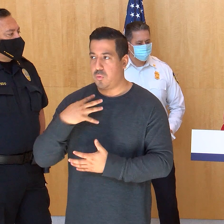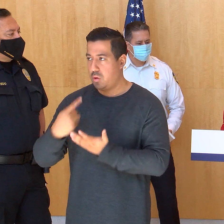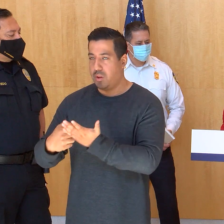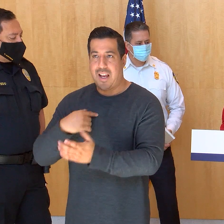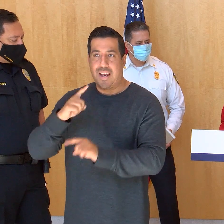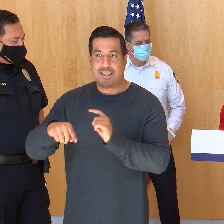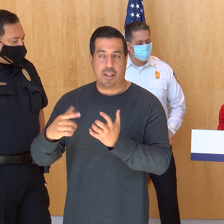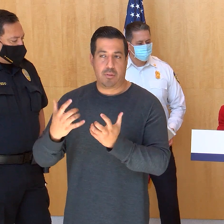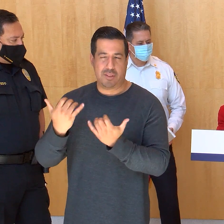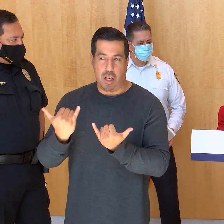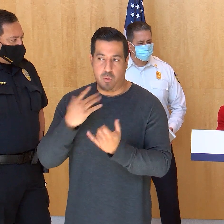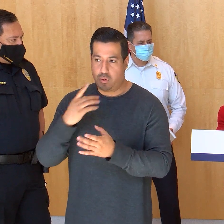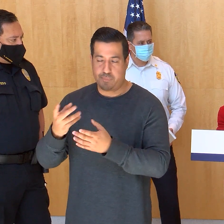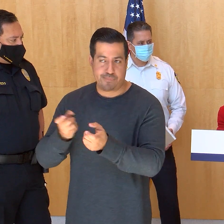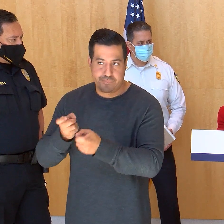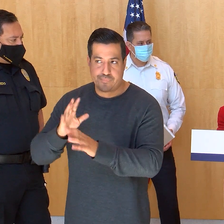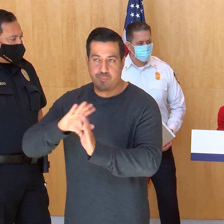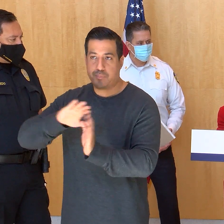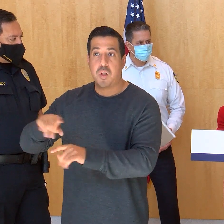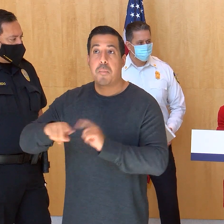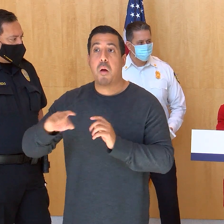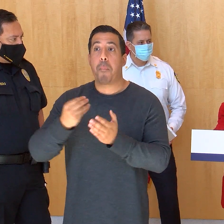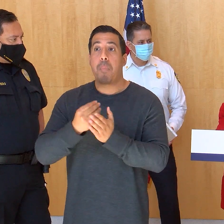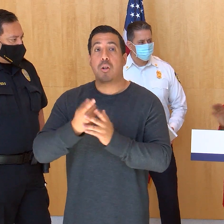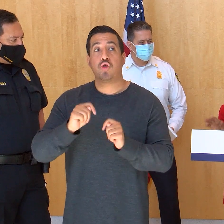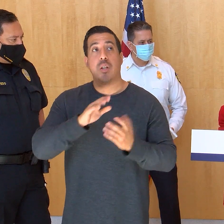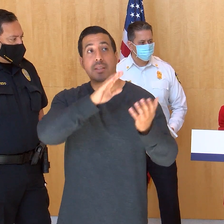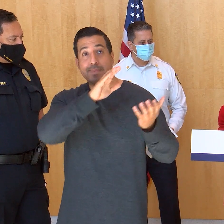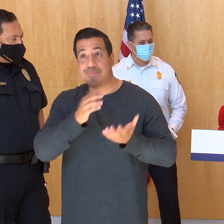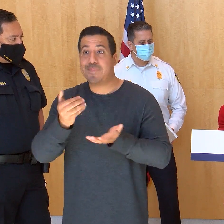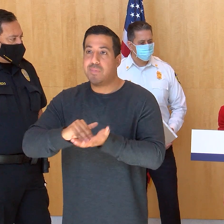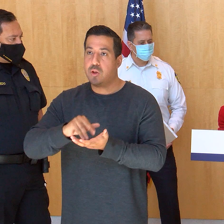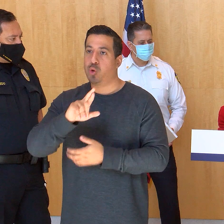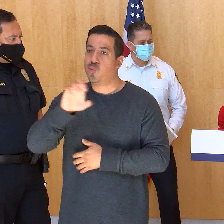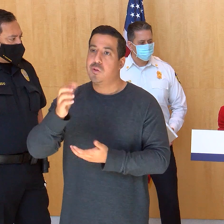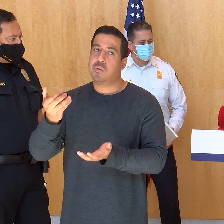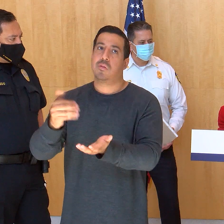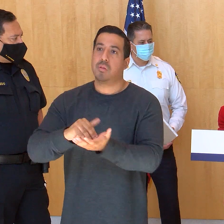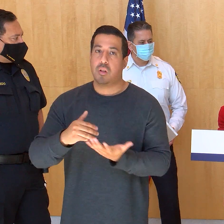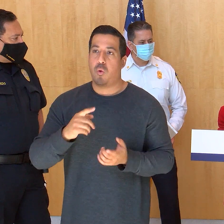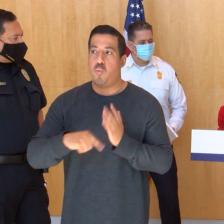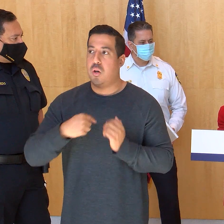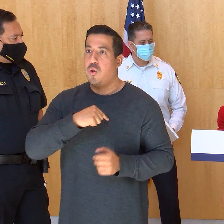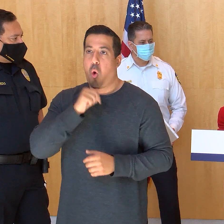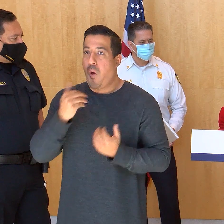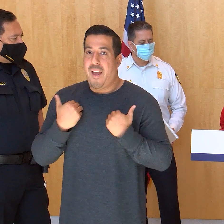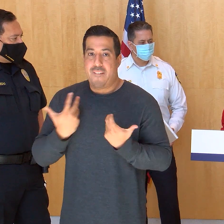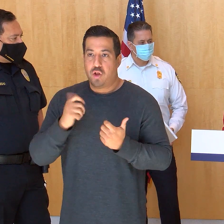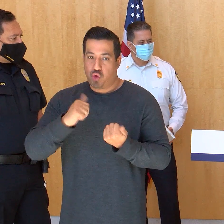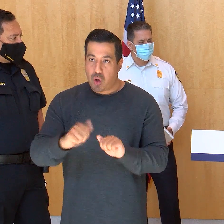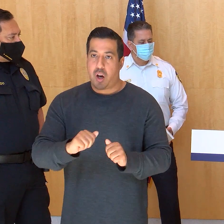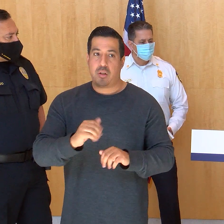can't deal with that now, to get huge funding to redo what we don't have. We don't